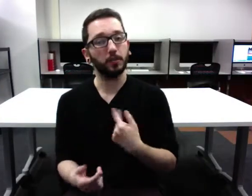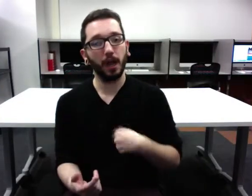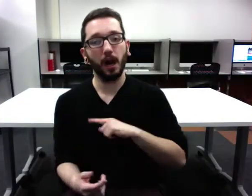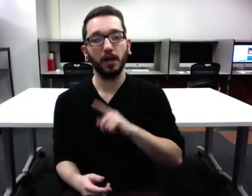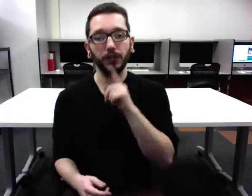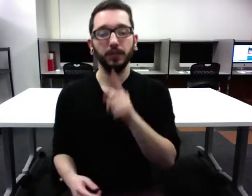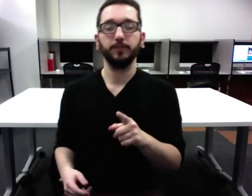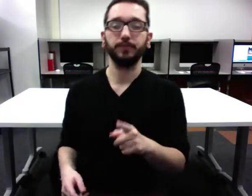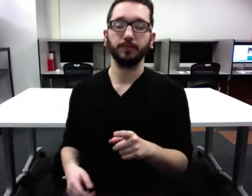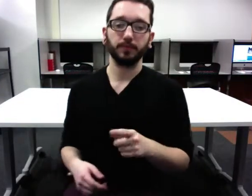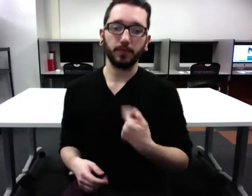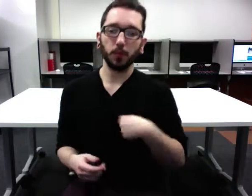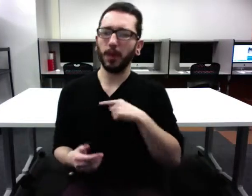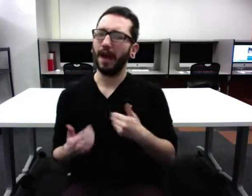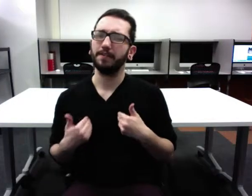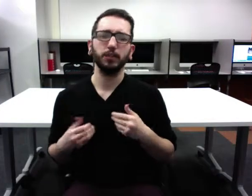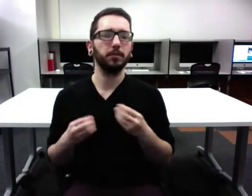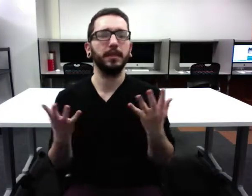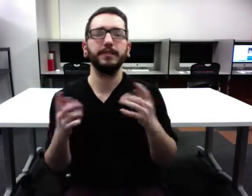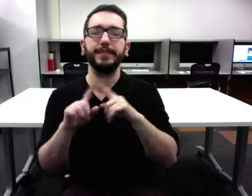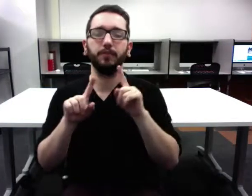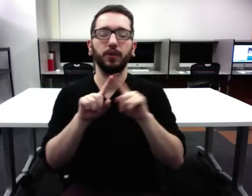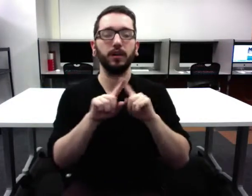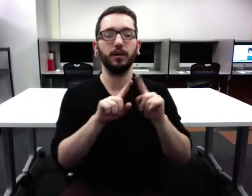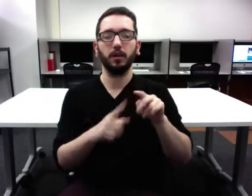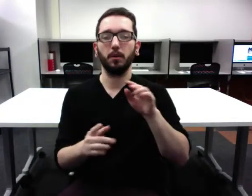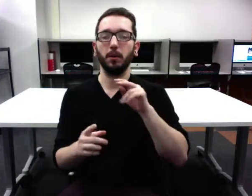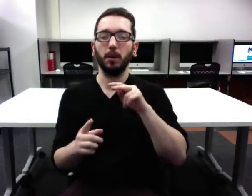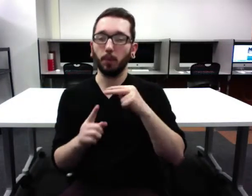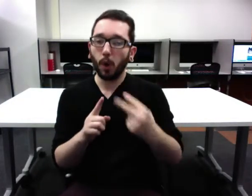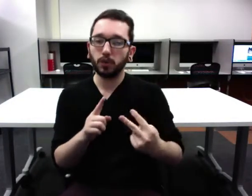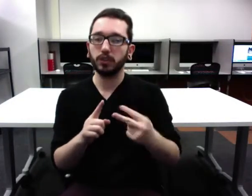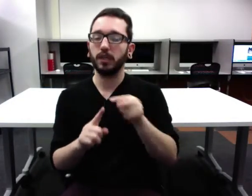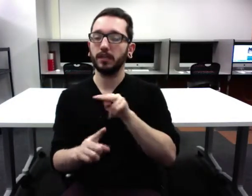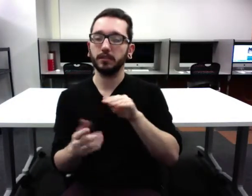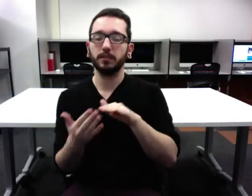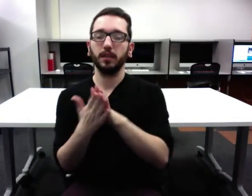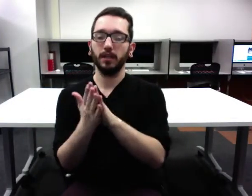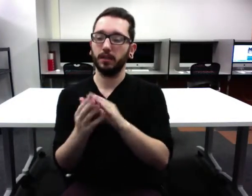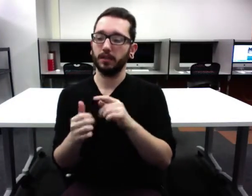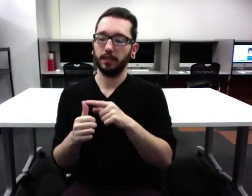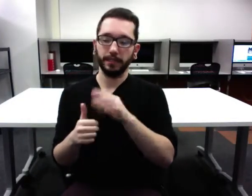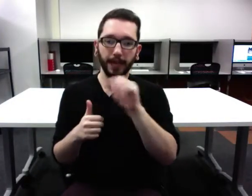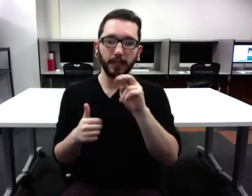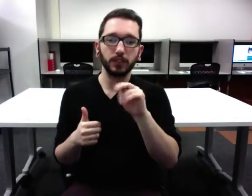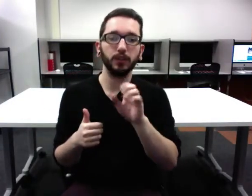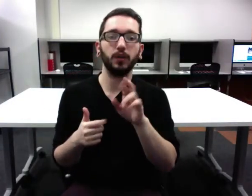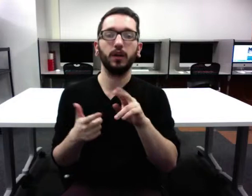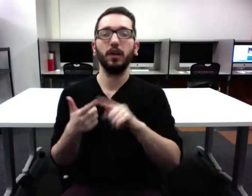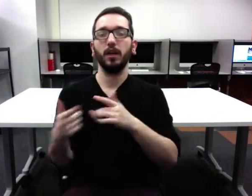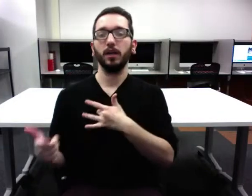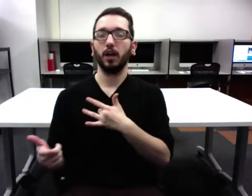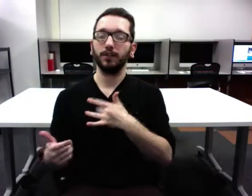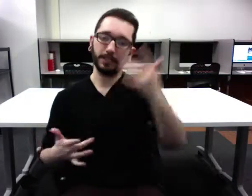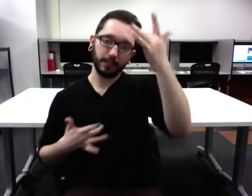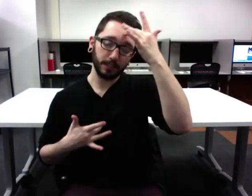to everything across the spectrum. And so it's cancer, cardiovascular disease, women's, the whole NIH.